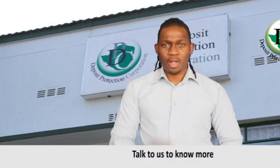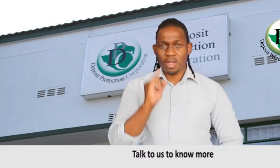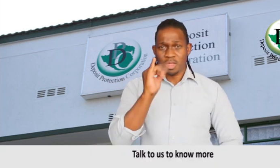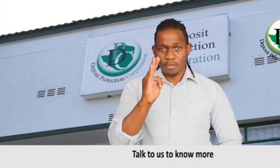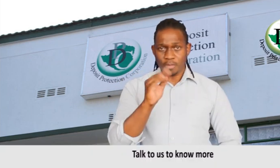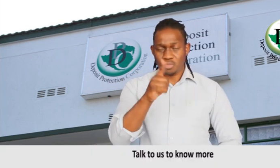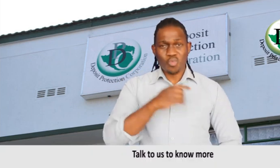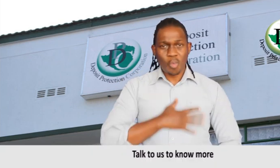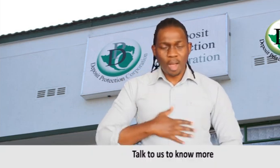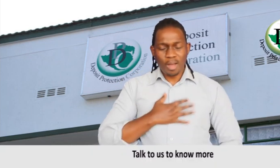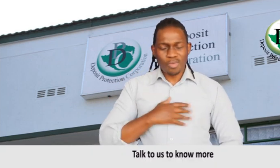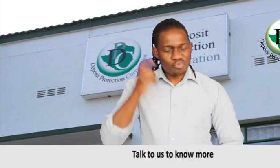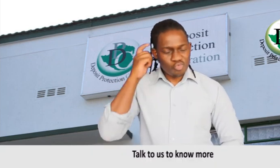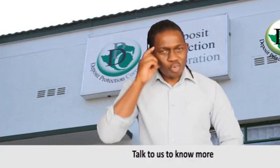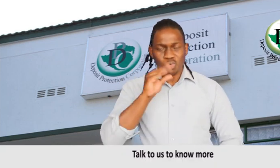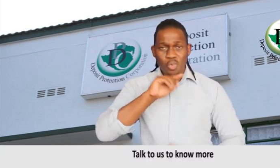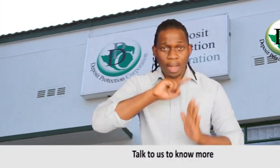Talk to us to know more.